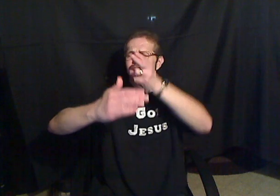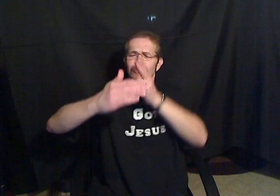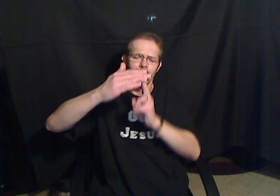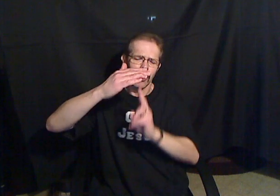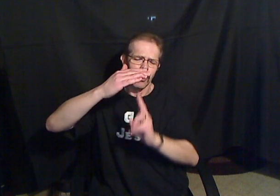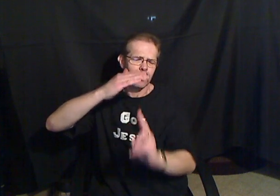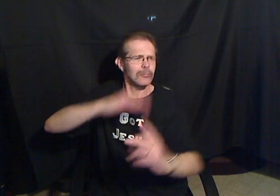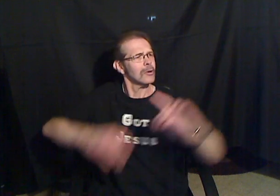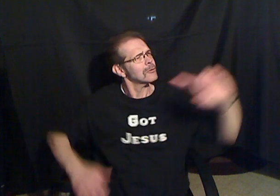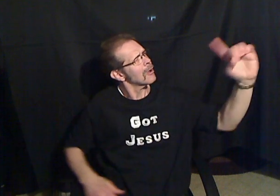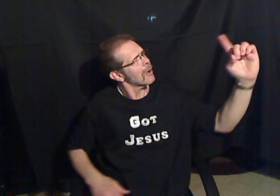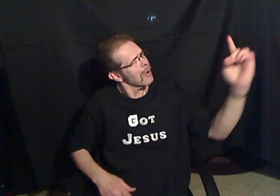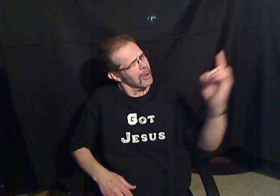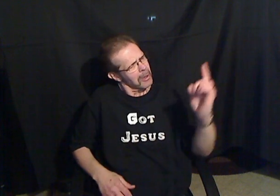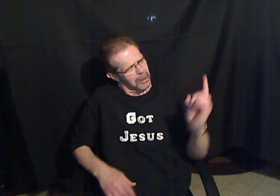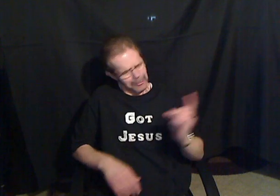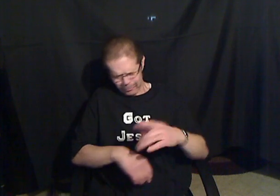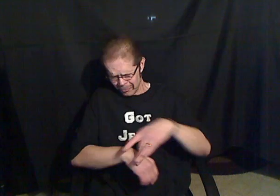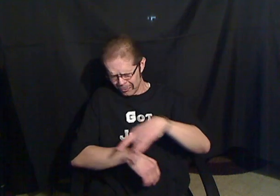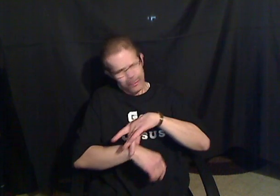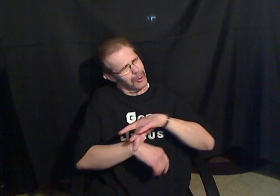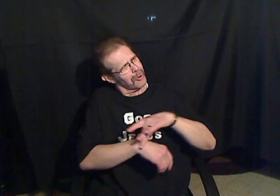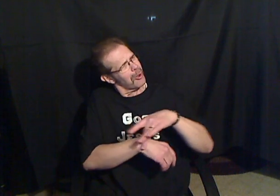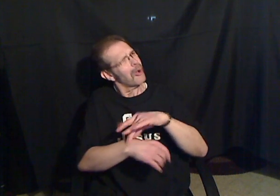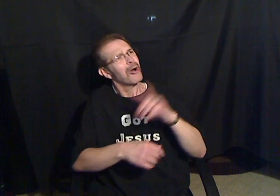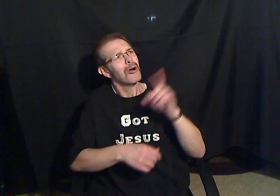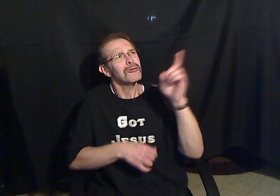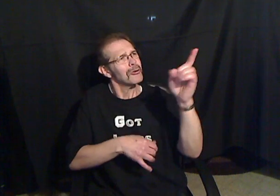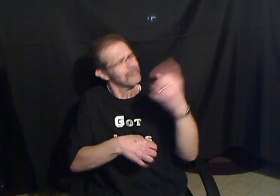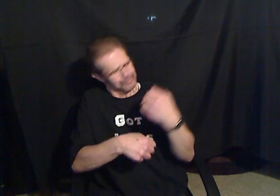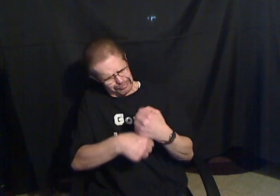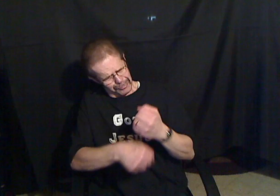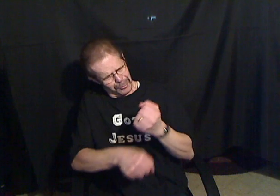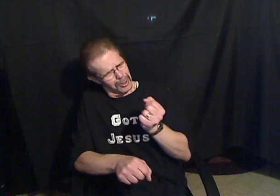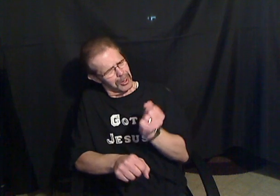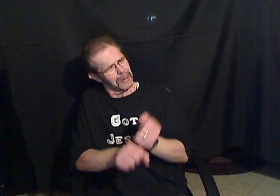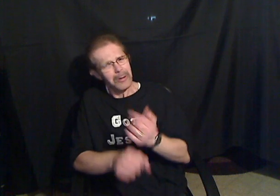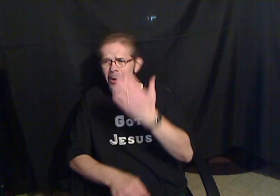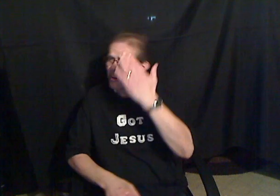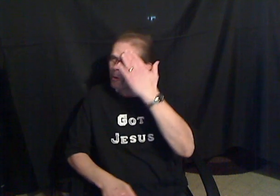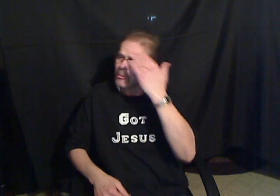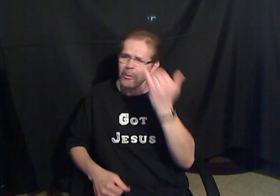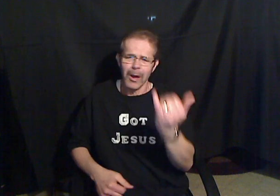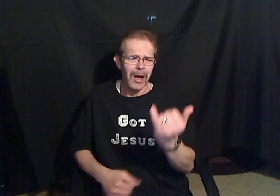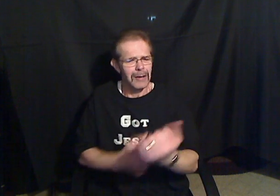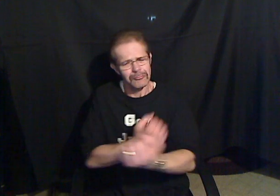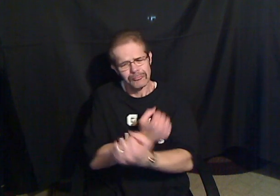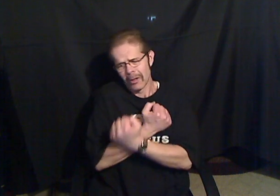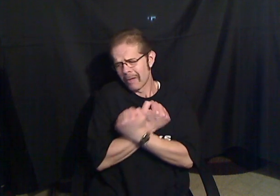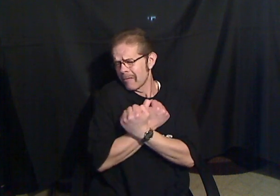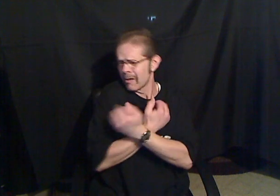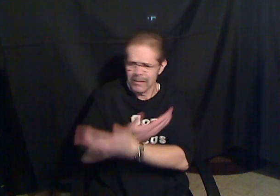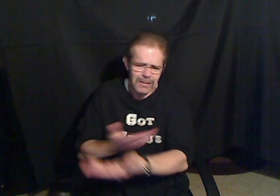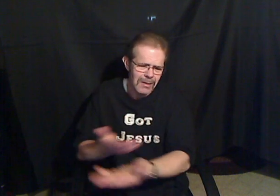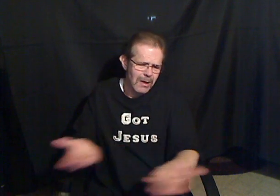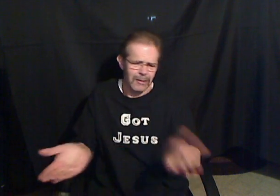Humbly you came to the earth you created. All for love's sake